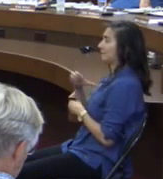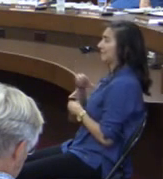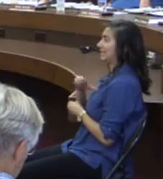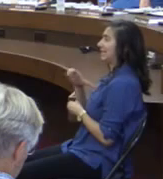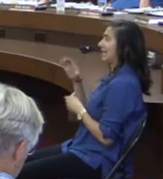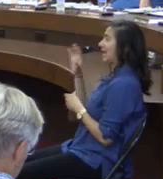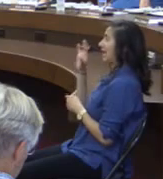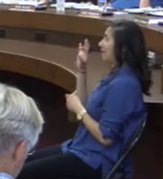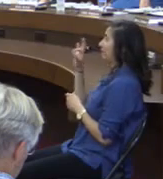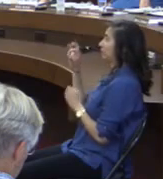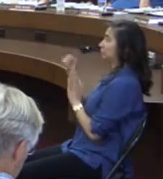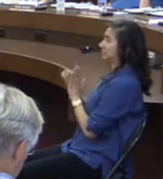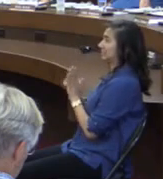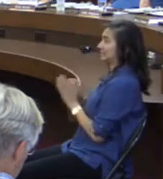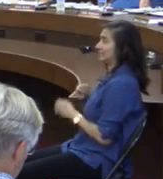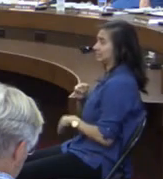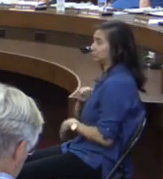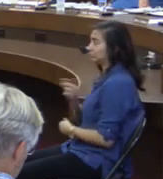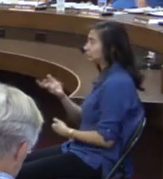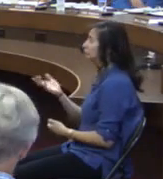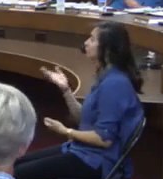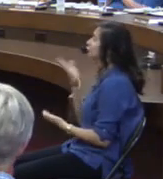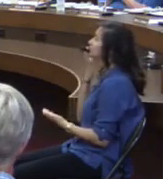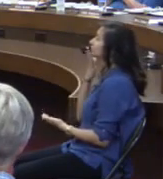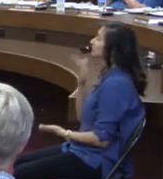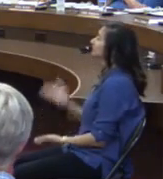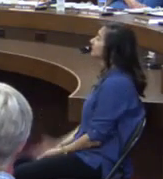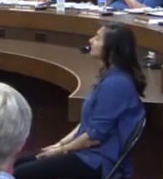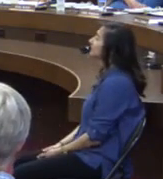State Center. So, welcome, Ryan.